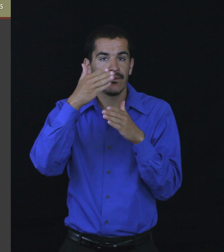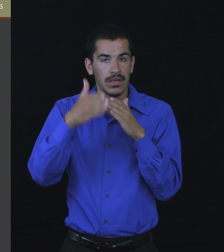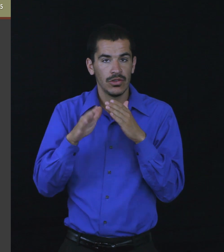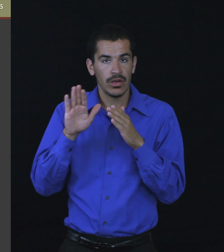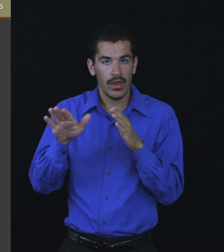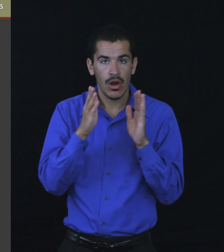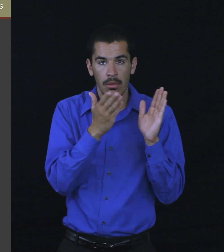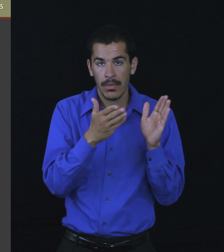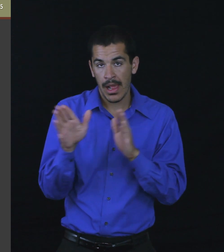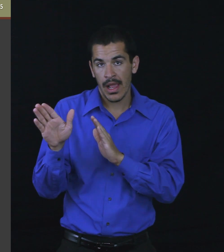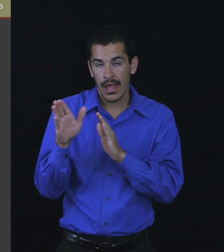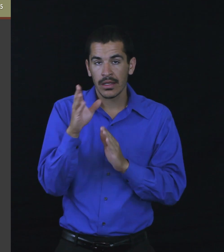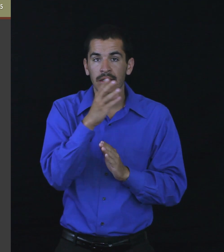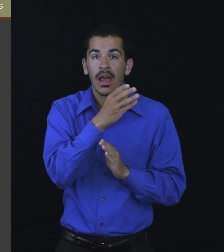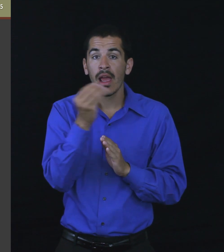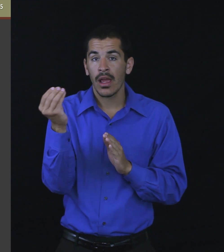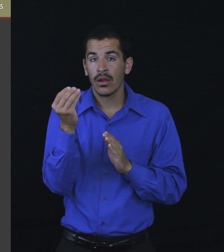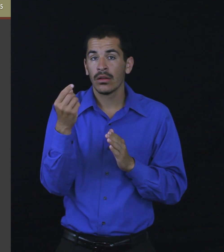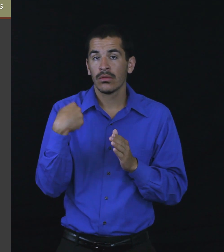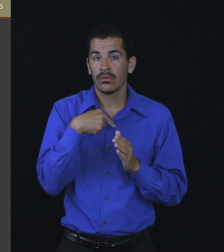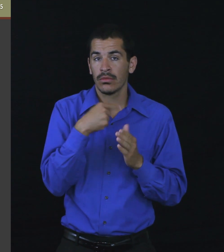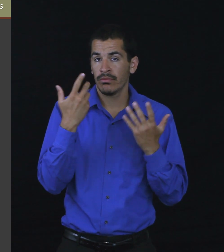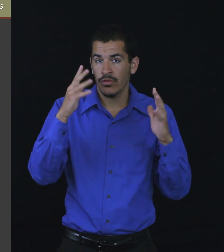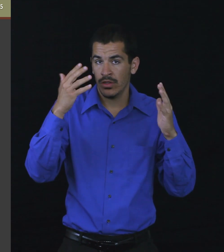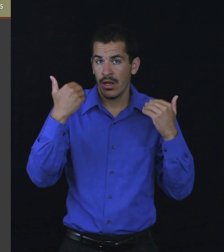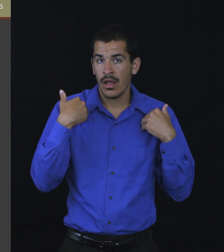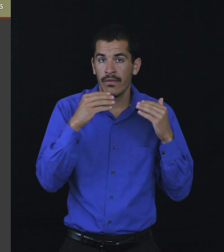a developer is already interested.